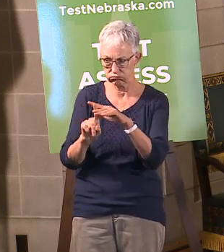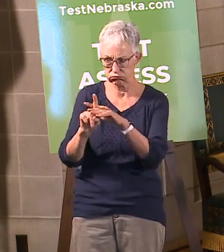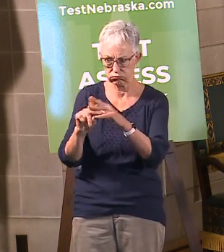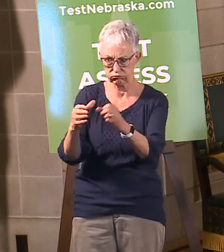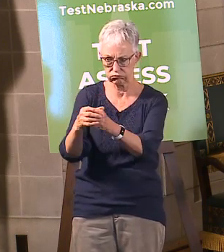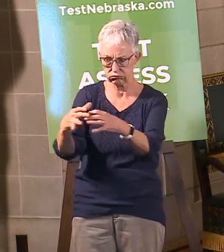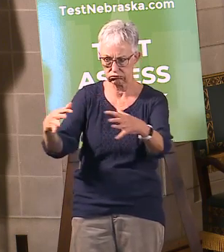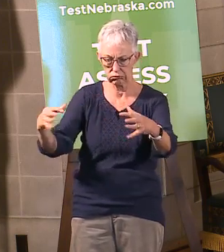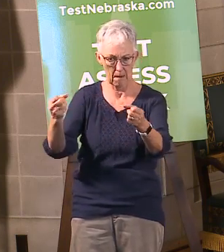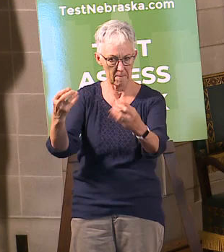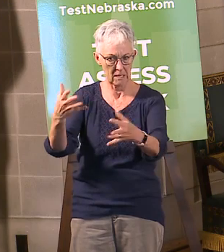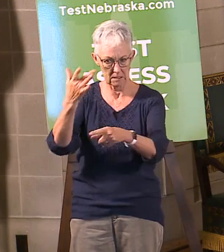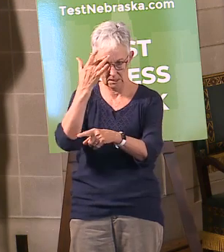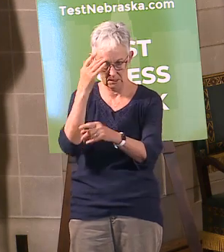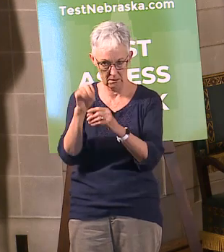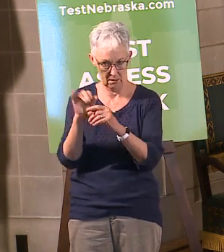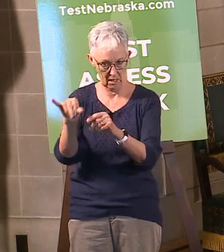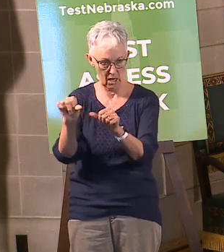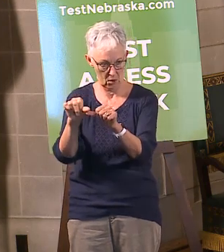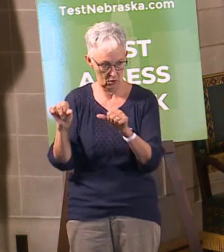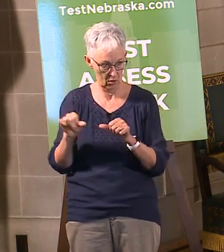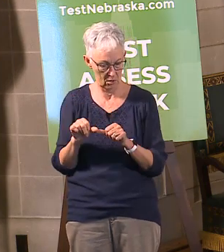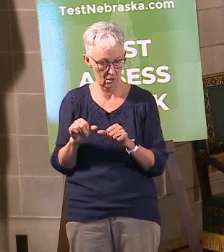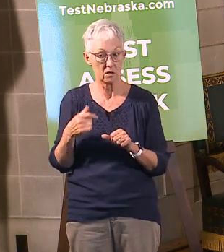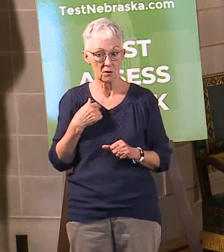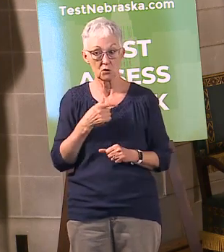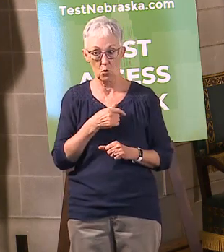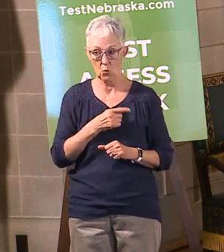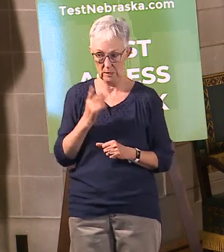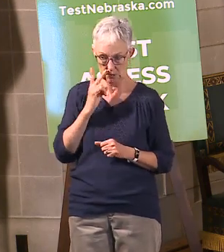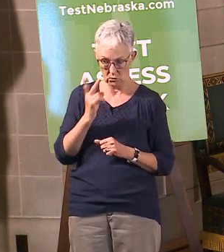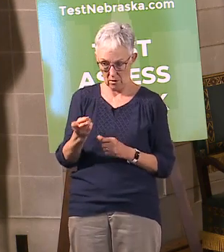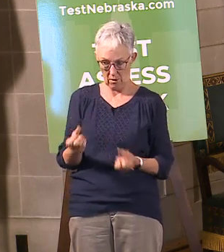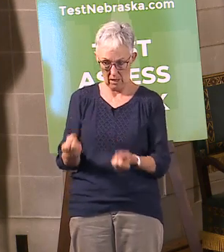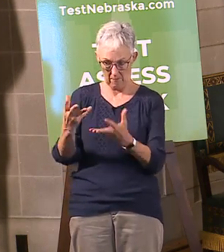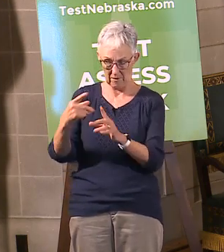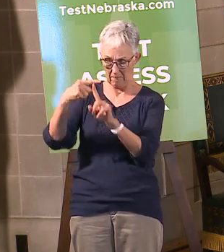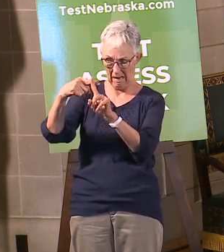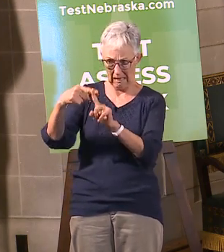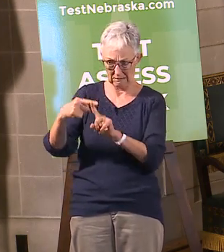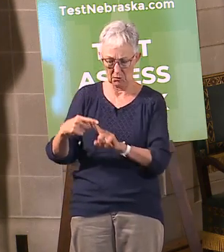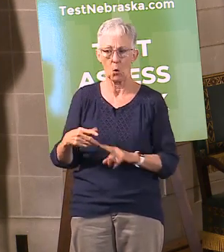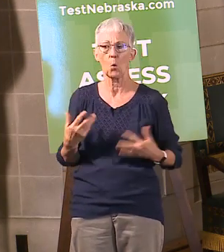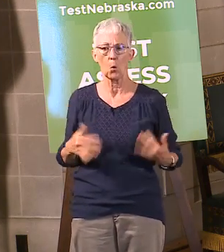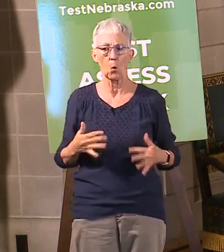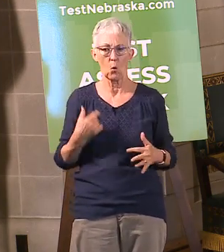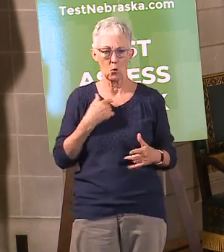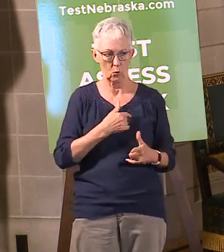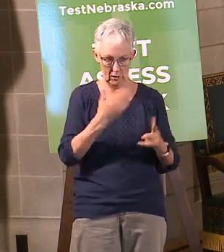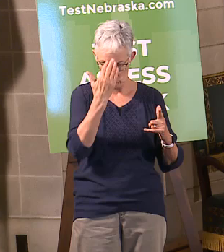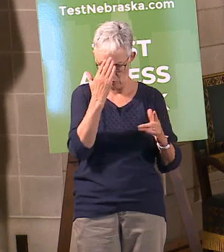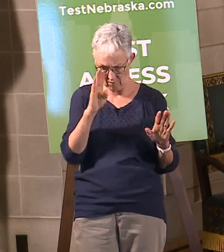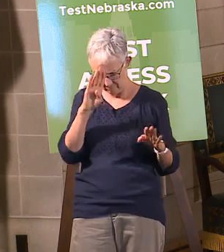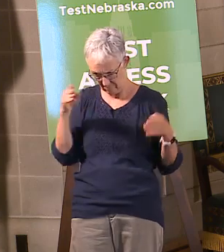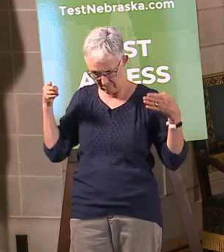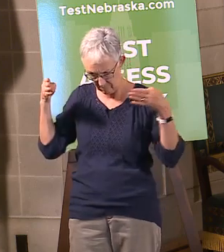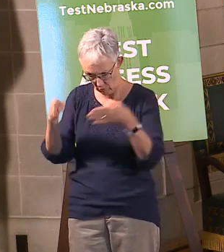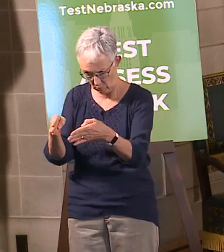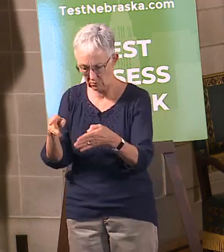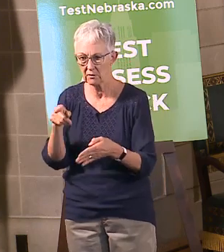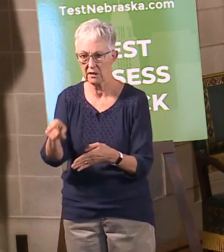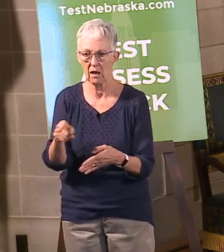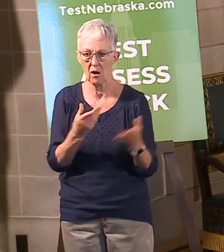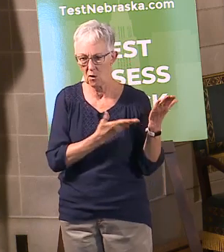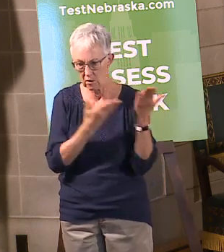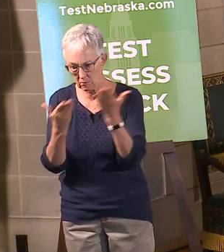test rate there, we provided additional resources in the way of more testing, more contact tracing. We worked with the hospital to move